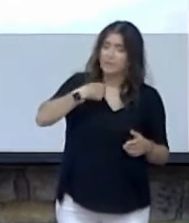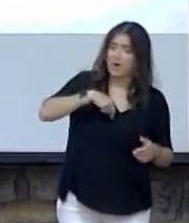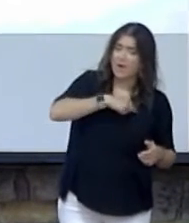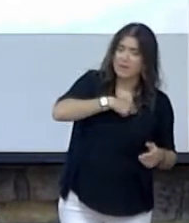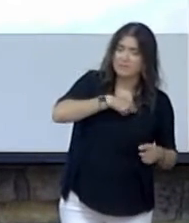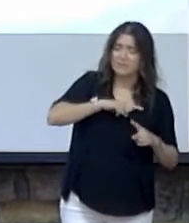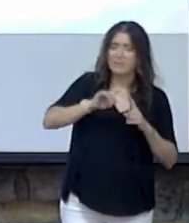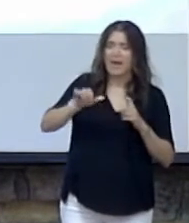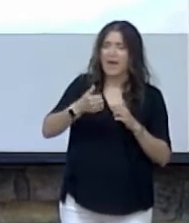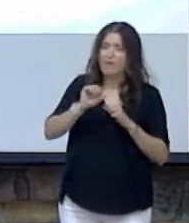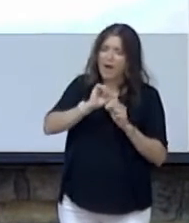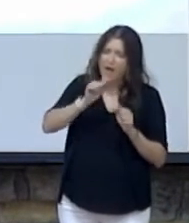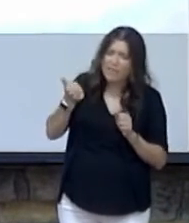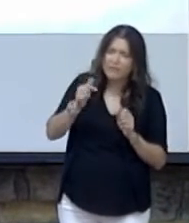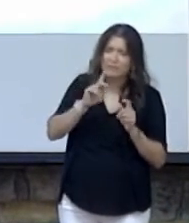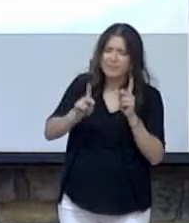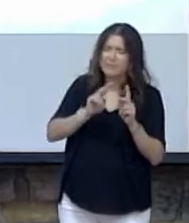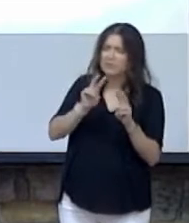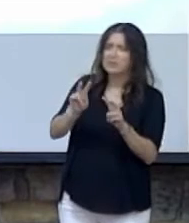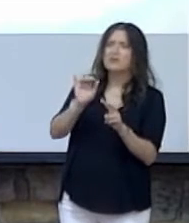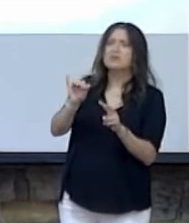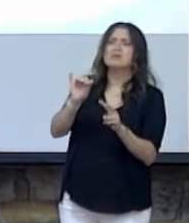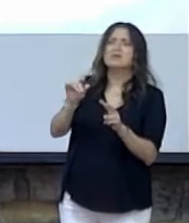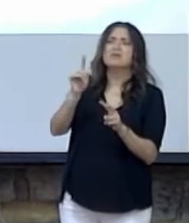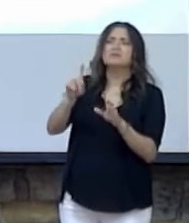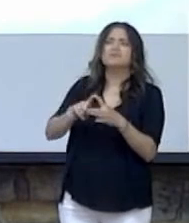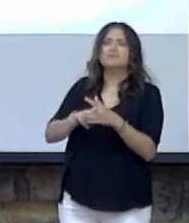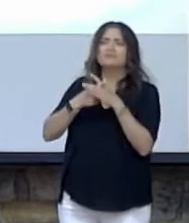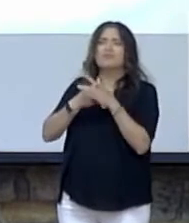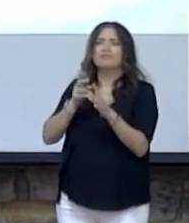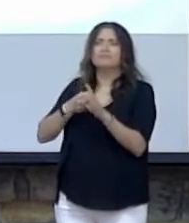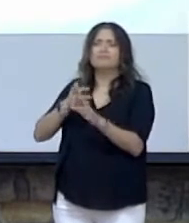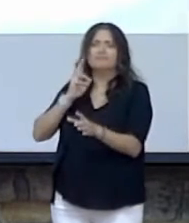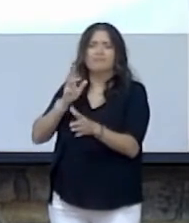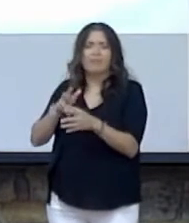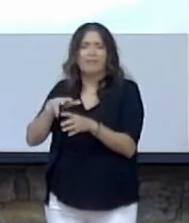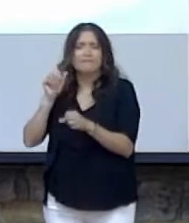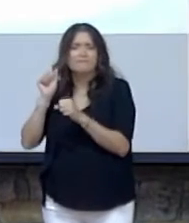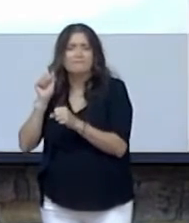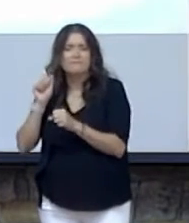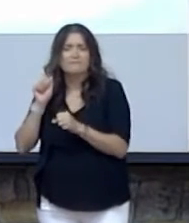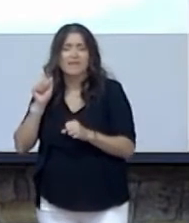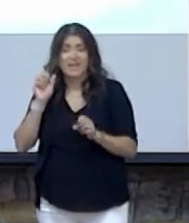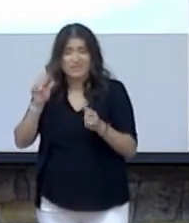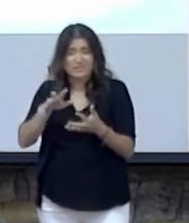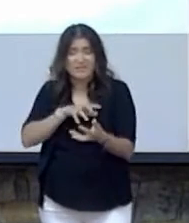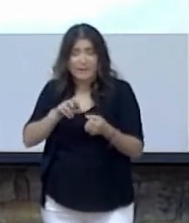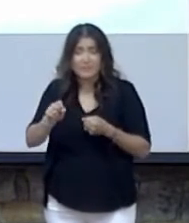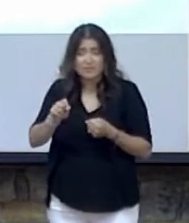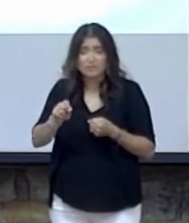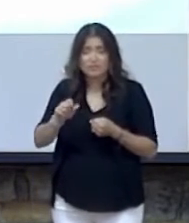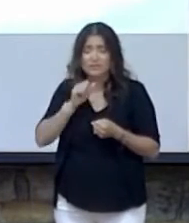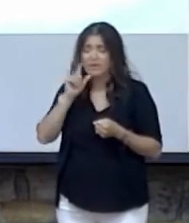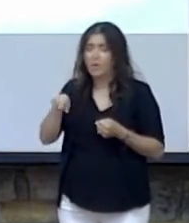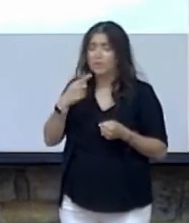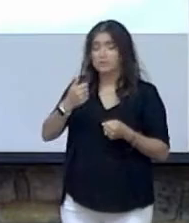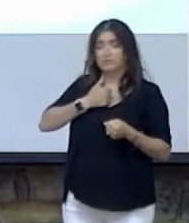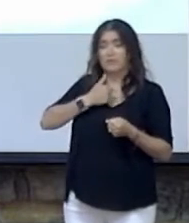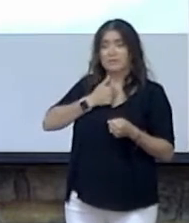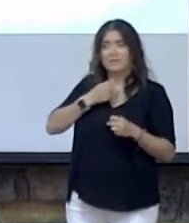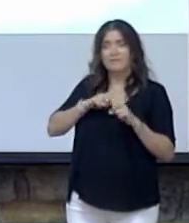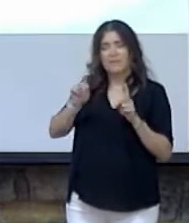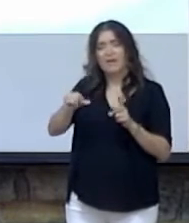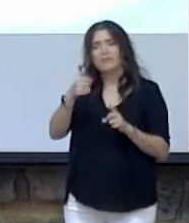Or how others might look and see the kingdom and others that are trying to participate. And it can do damage, not only to ourselves, but to other